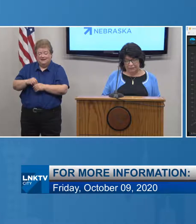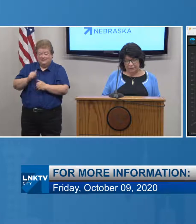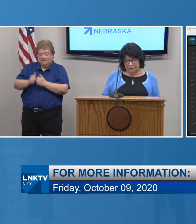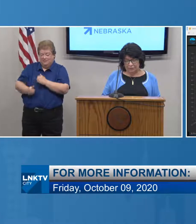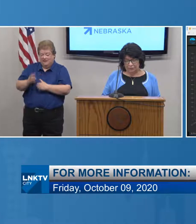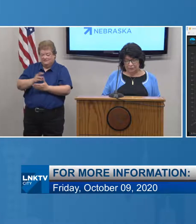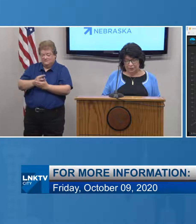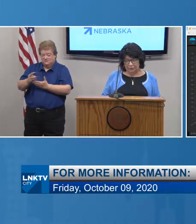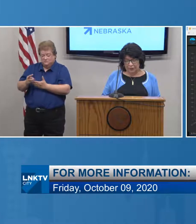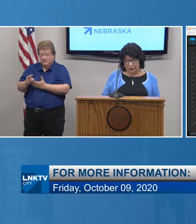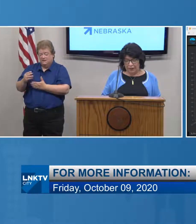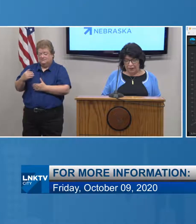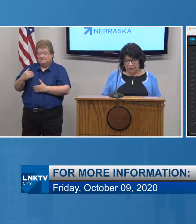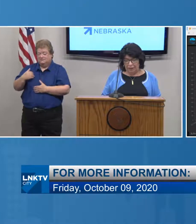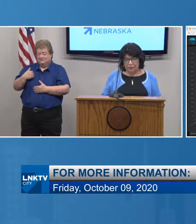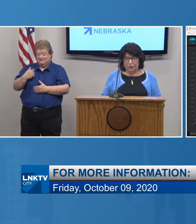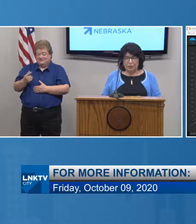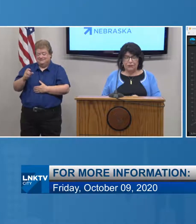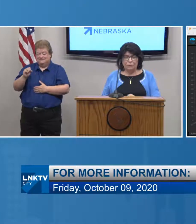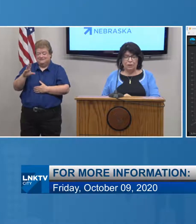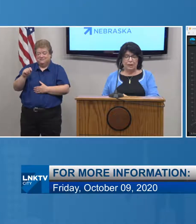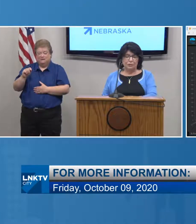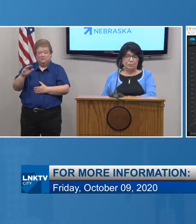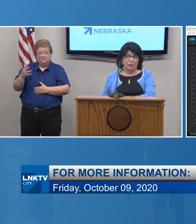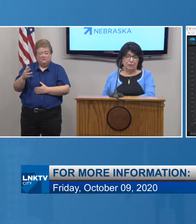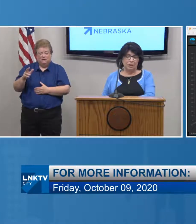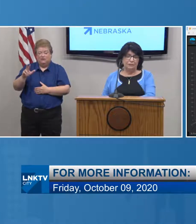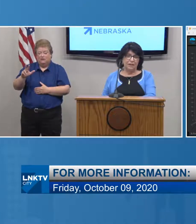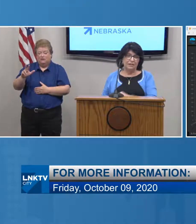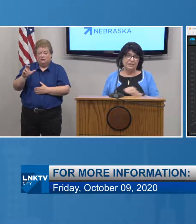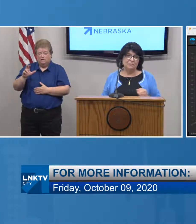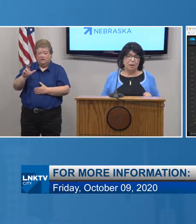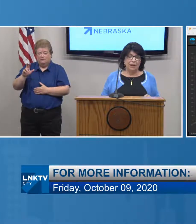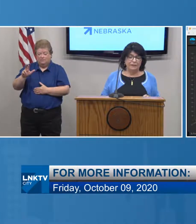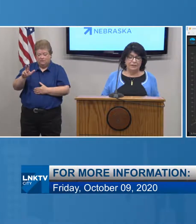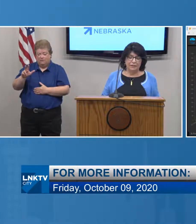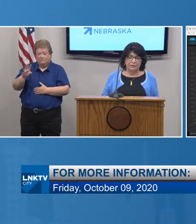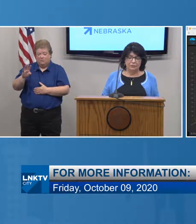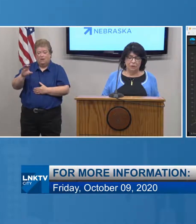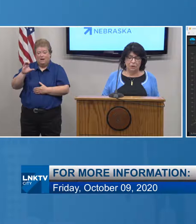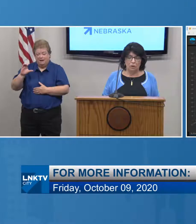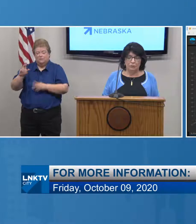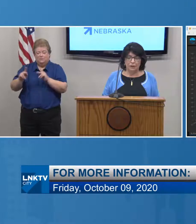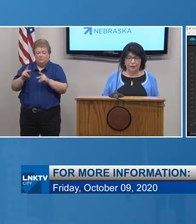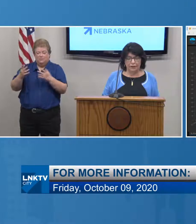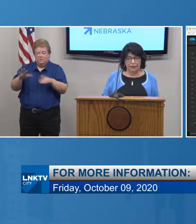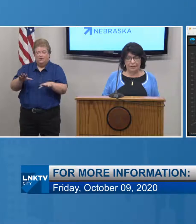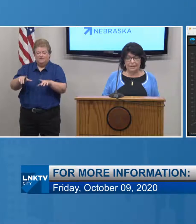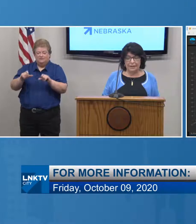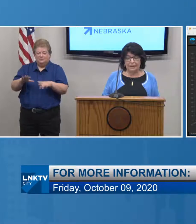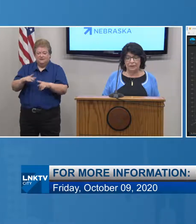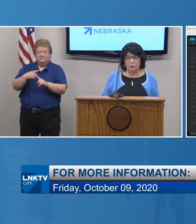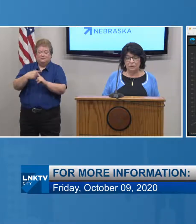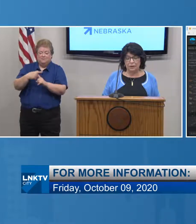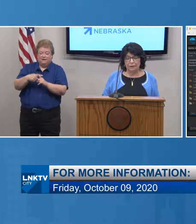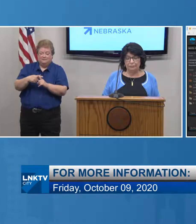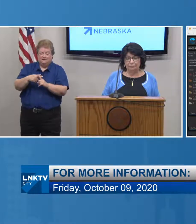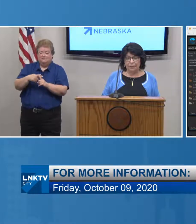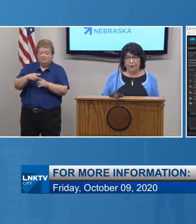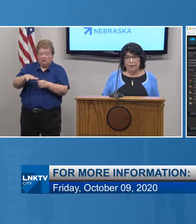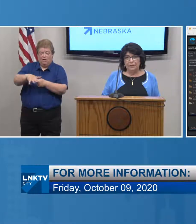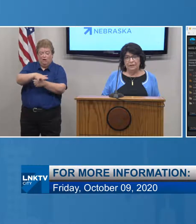ending September 5th, about 3,400 people have tested positive for COVID-19